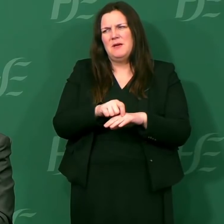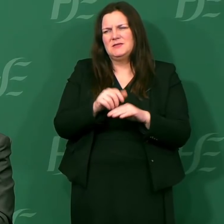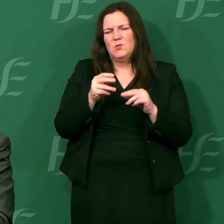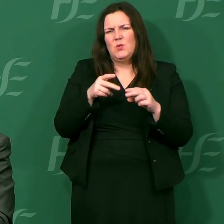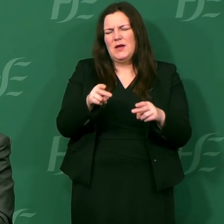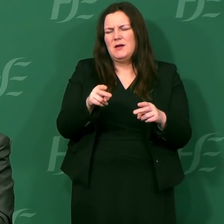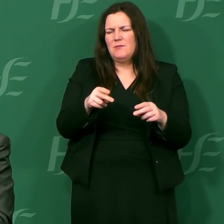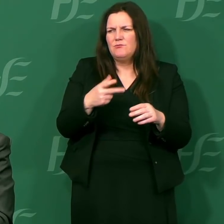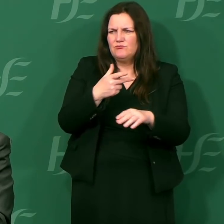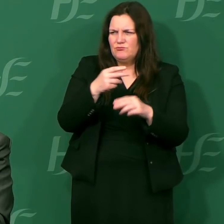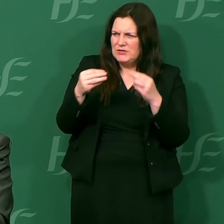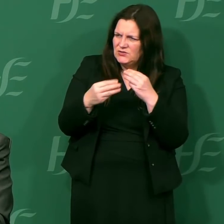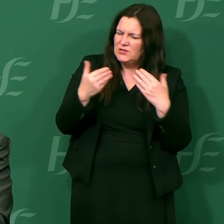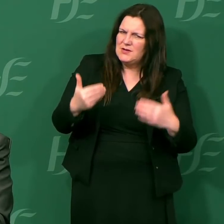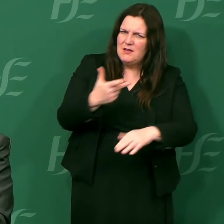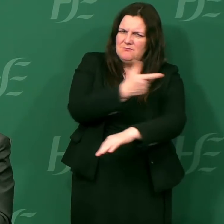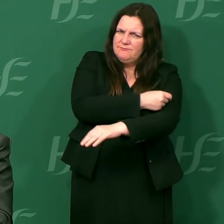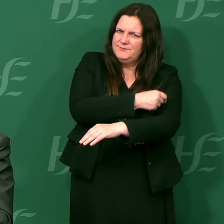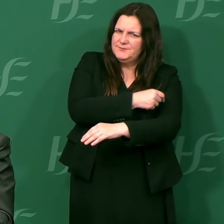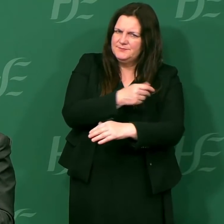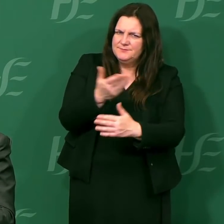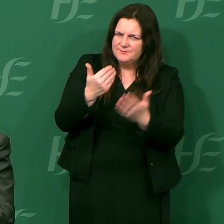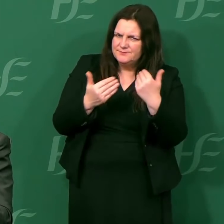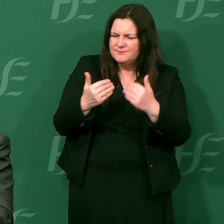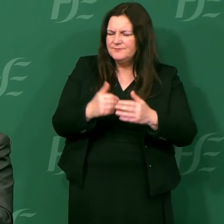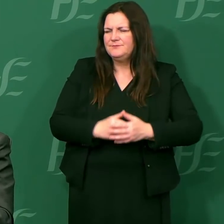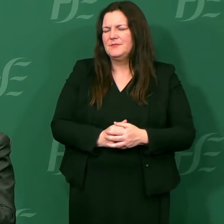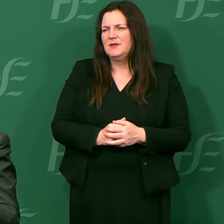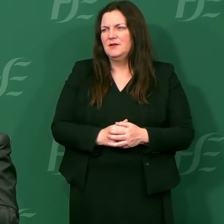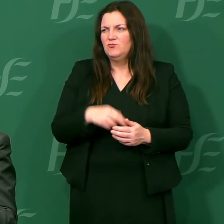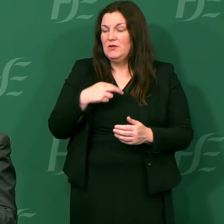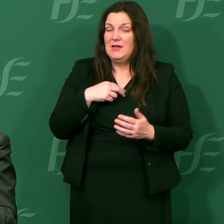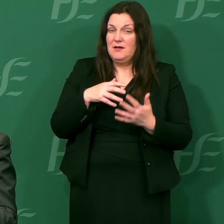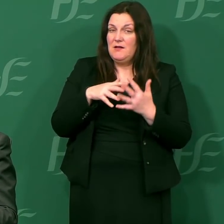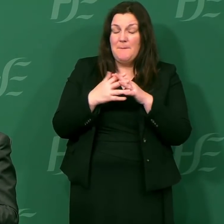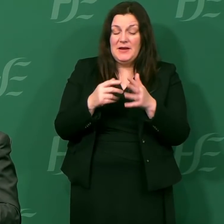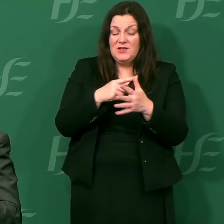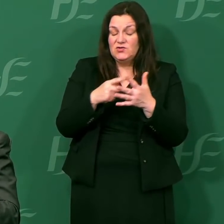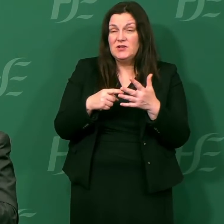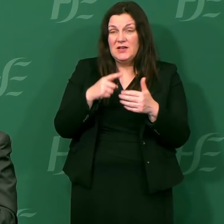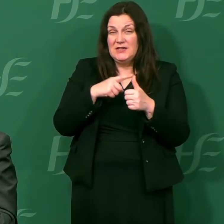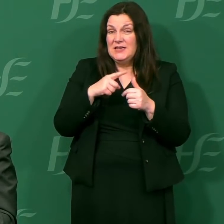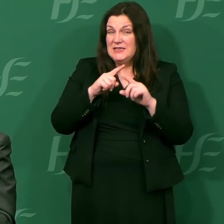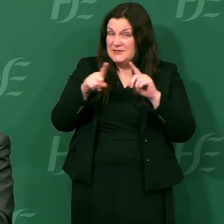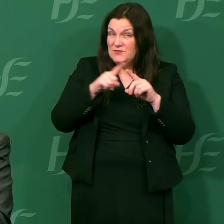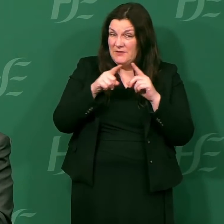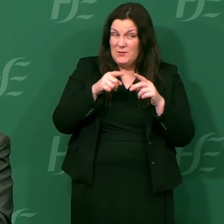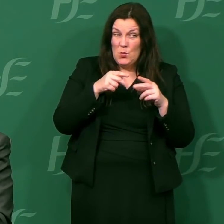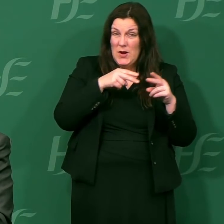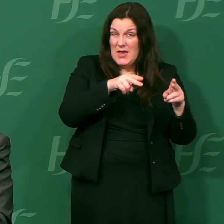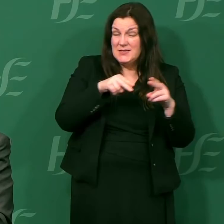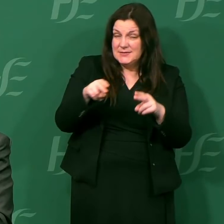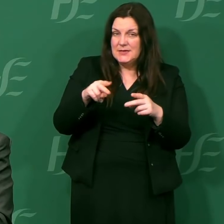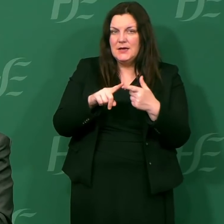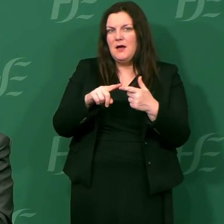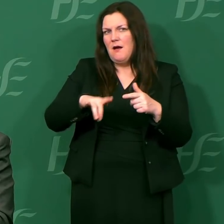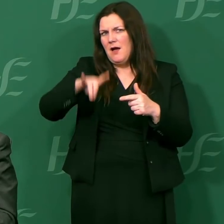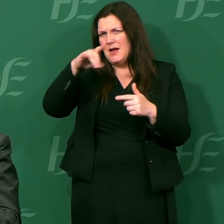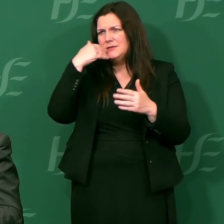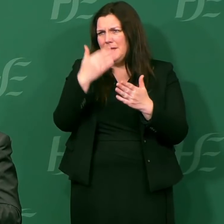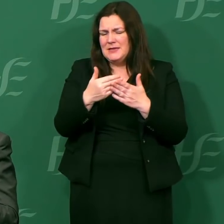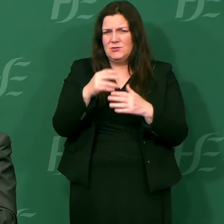coming forward now and getting vaccinated. So it's a combination of, there's different channels open. People have high demands as they're coming to